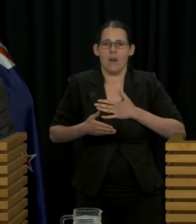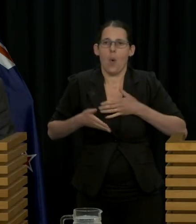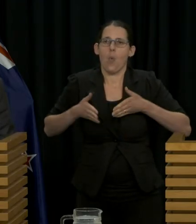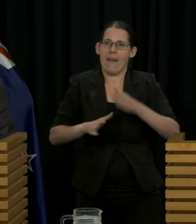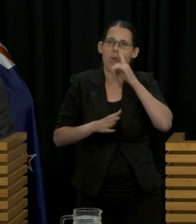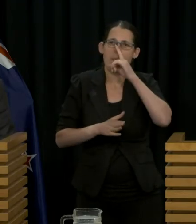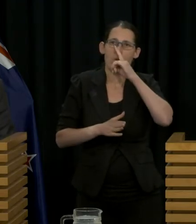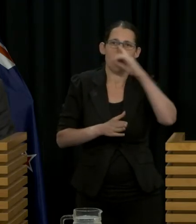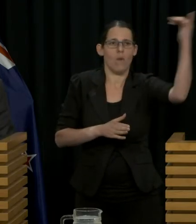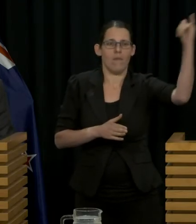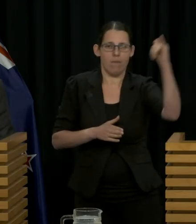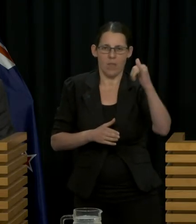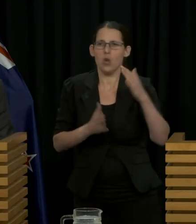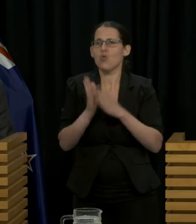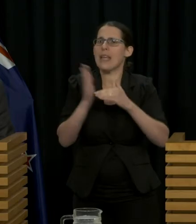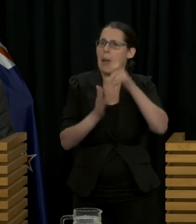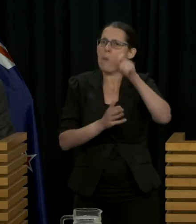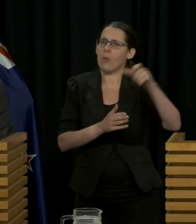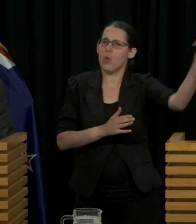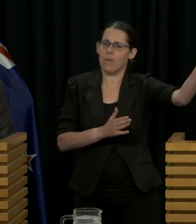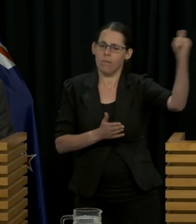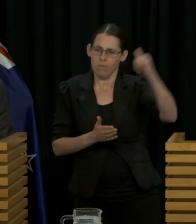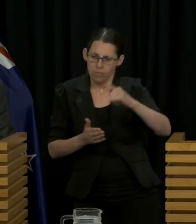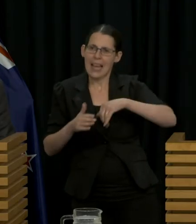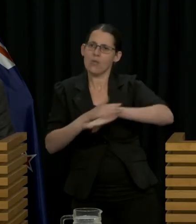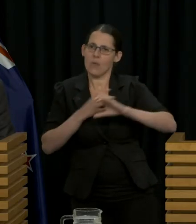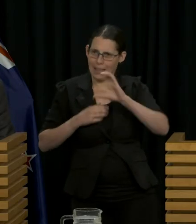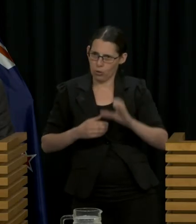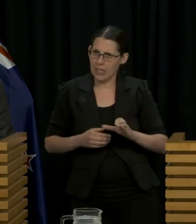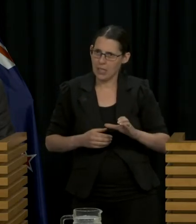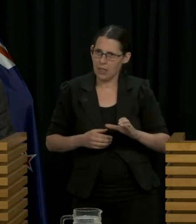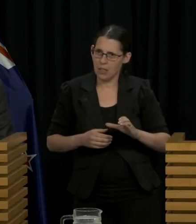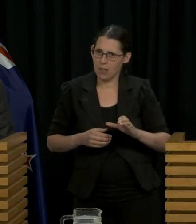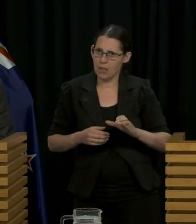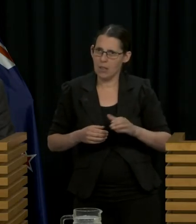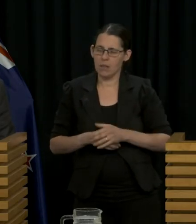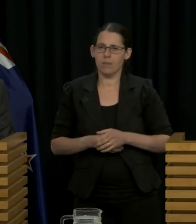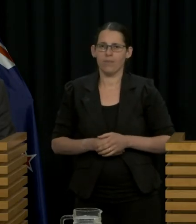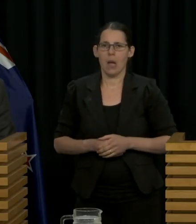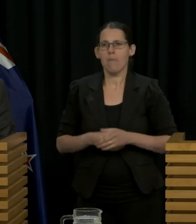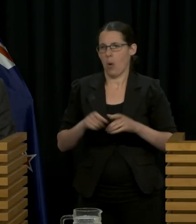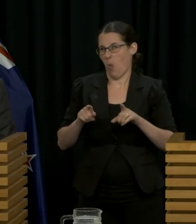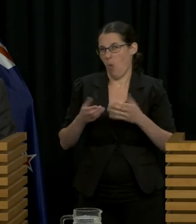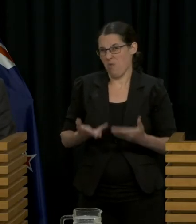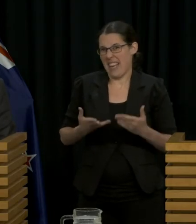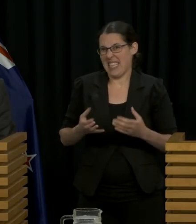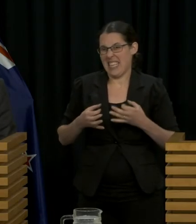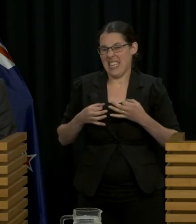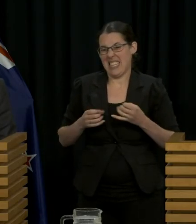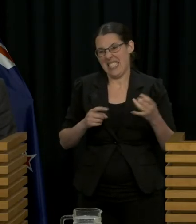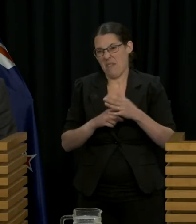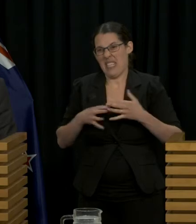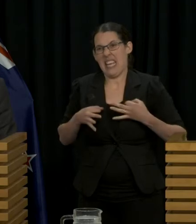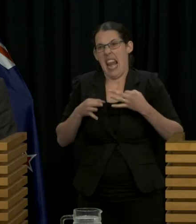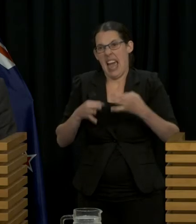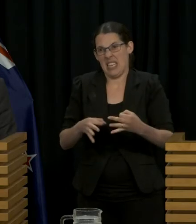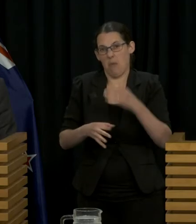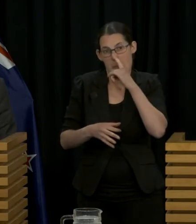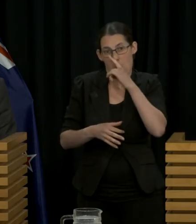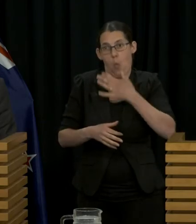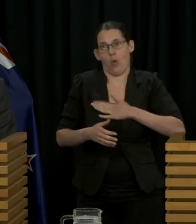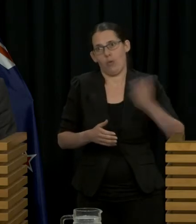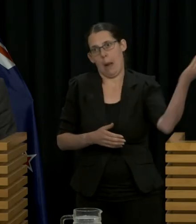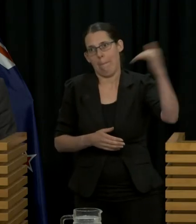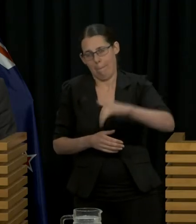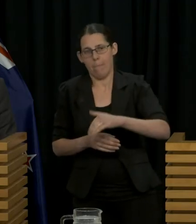There are already significant delays for people who are trying to get back into the country. In regards to the latest cases, will you be giving